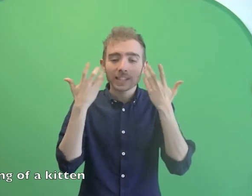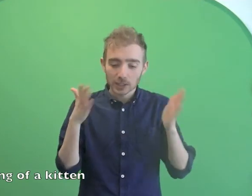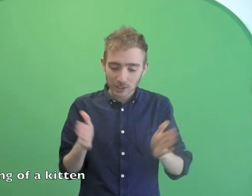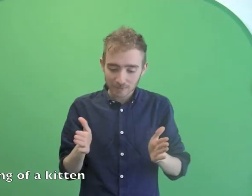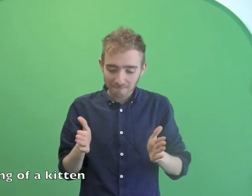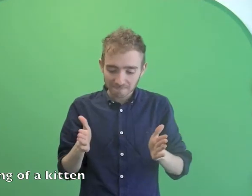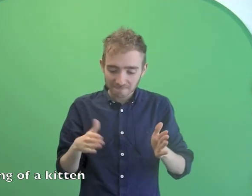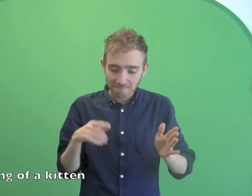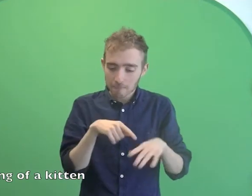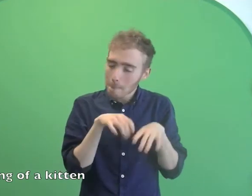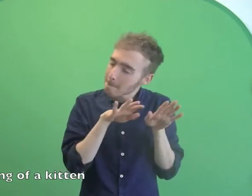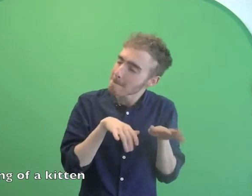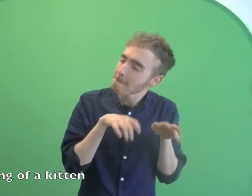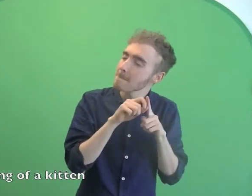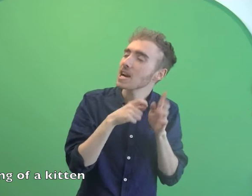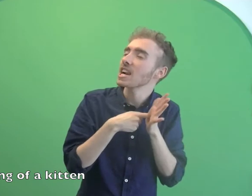The purring of a kitten